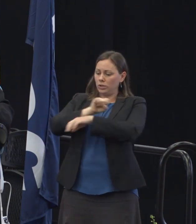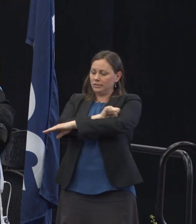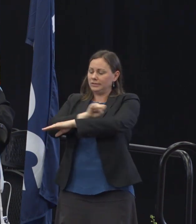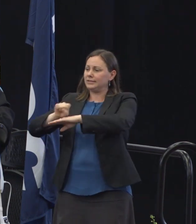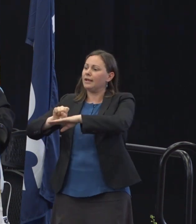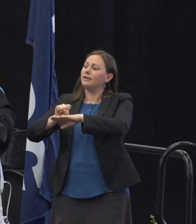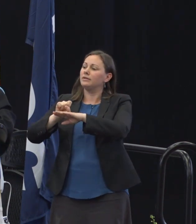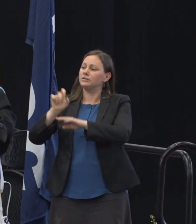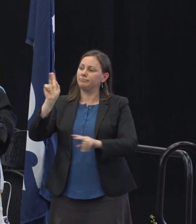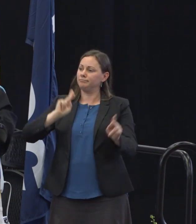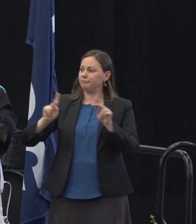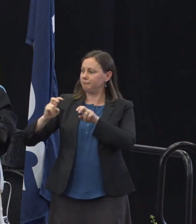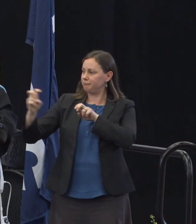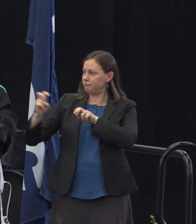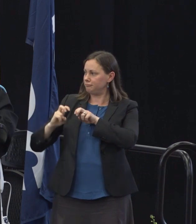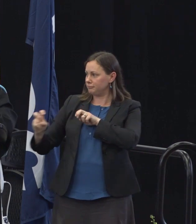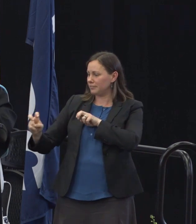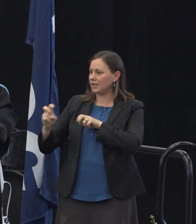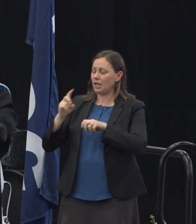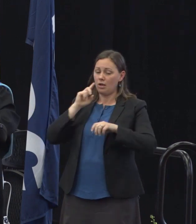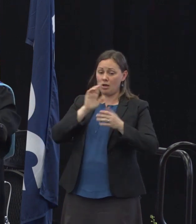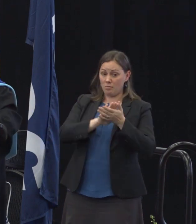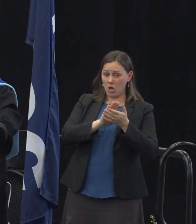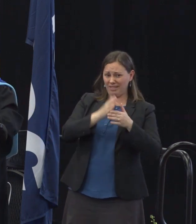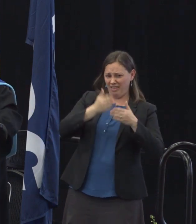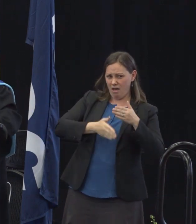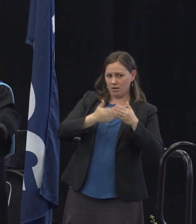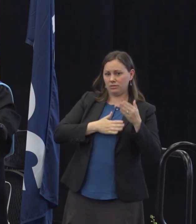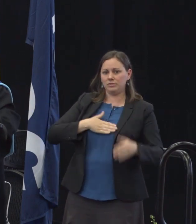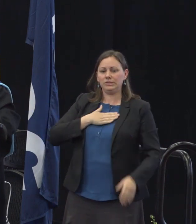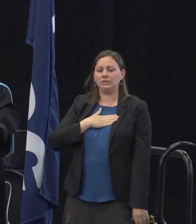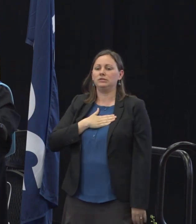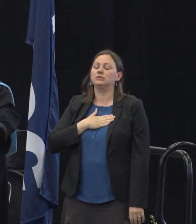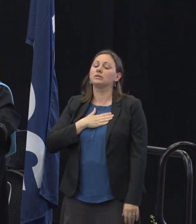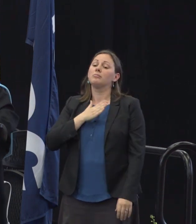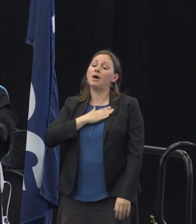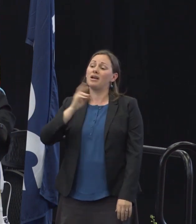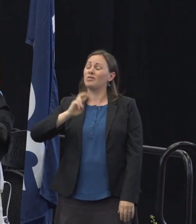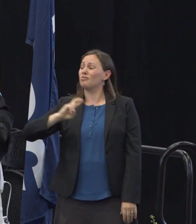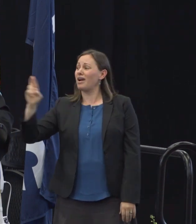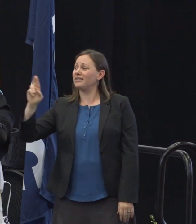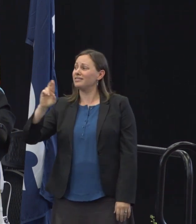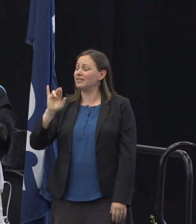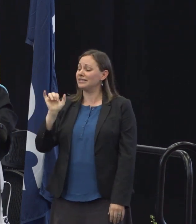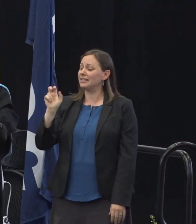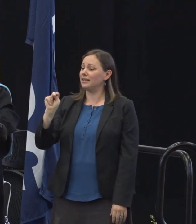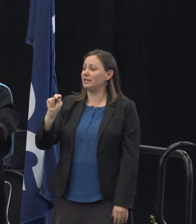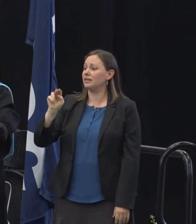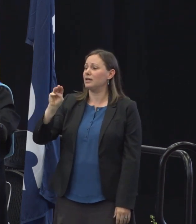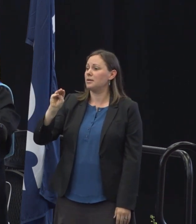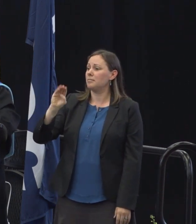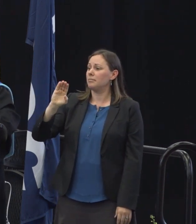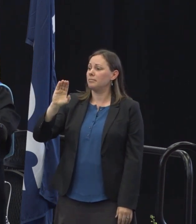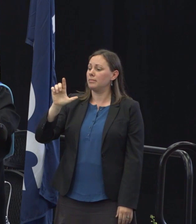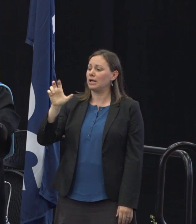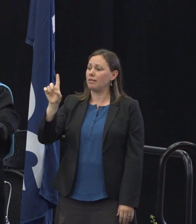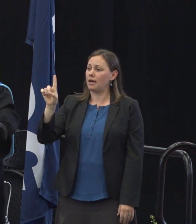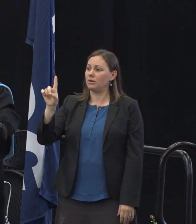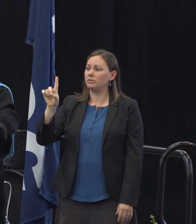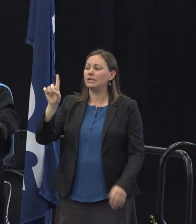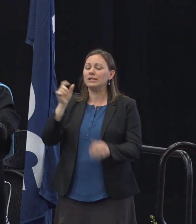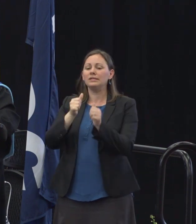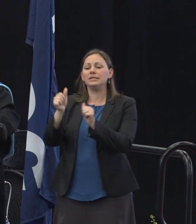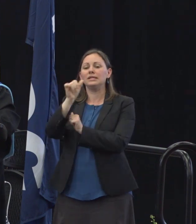applause until they've all been introduced. So starting on my far right, Ian McLeod, Dean of IT and